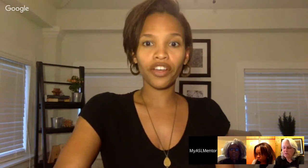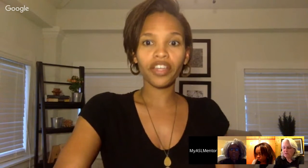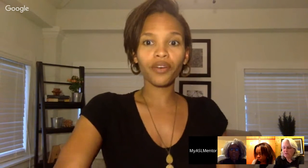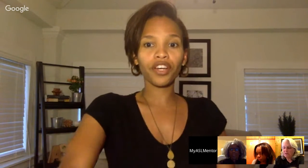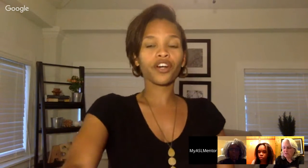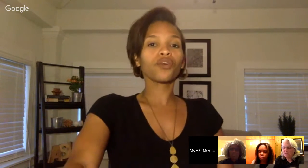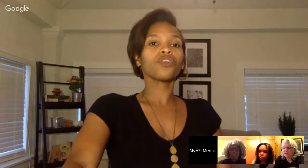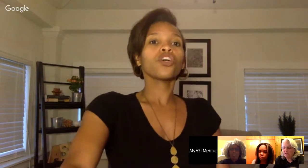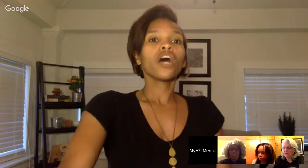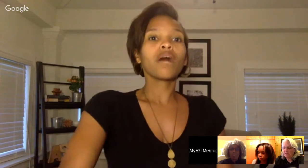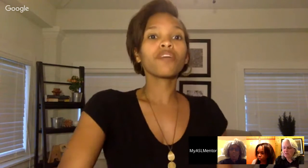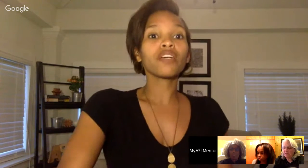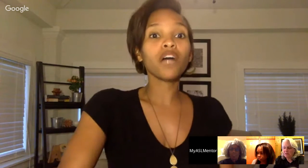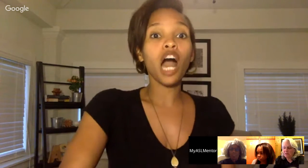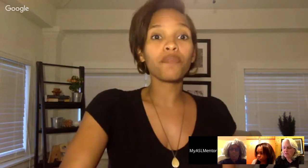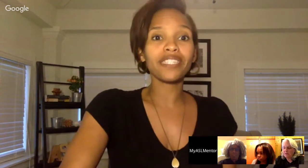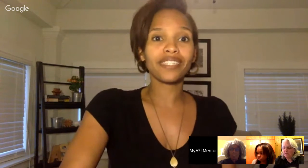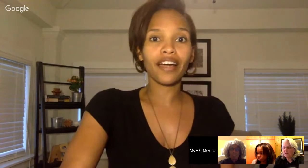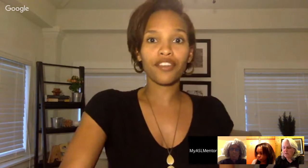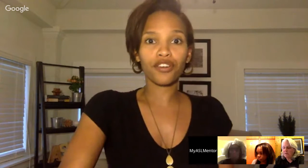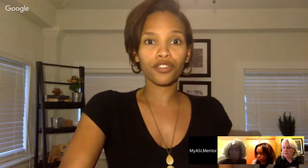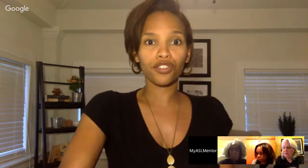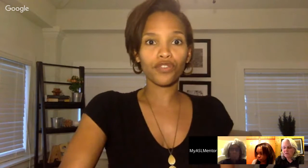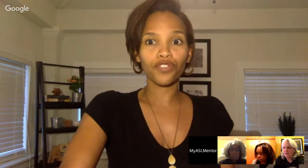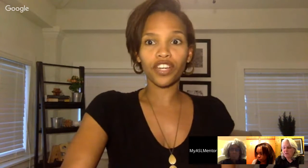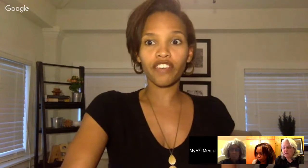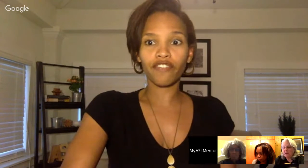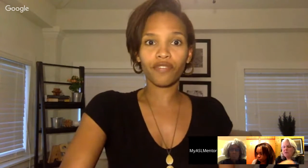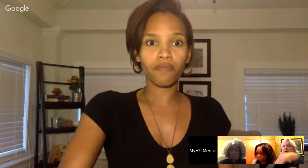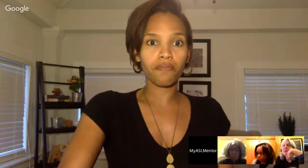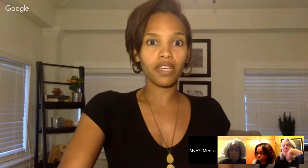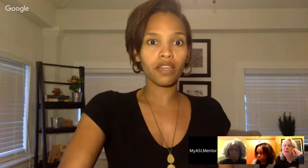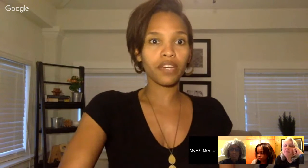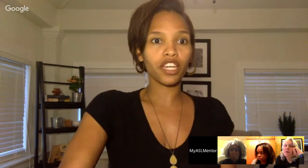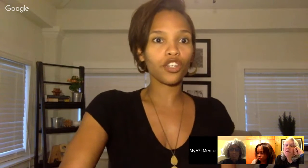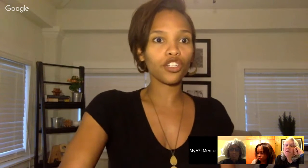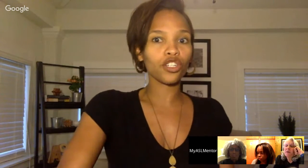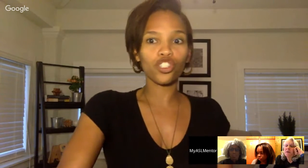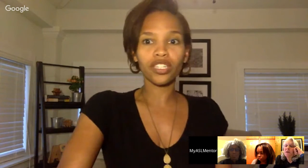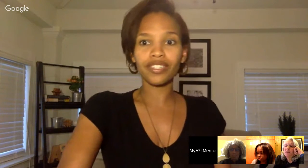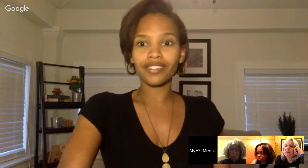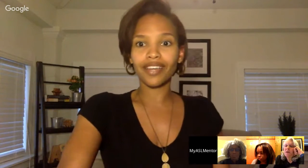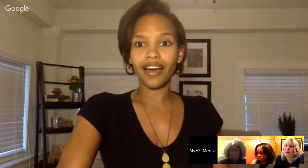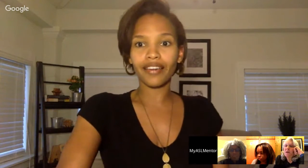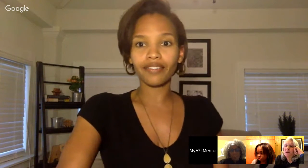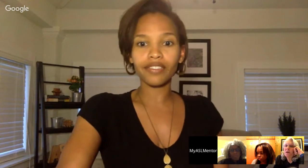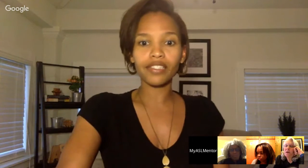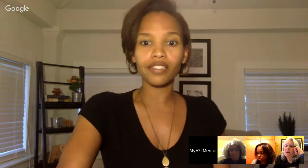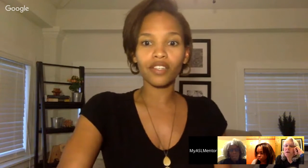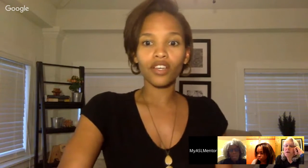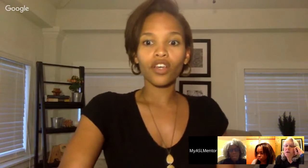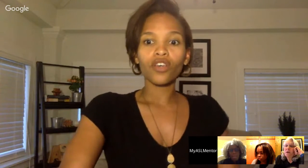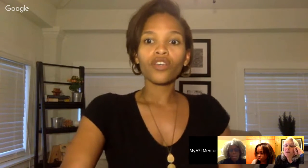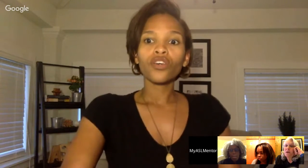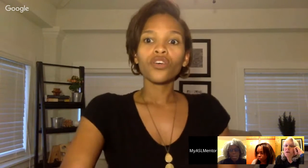Sorry, here we go. I'm going to copy sign hers, so forgive me, but here she signs.